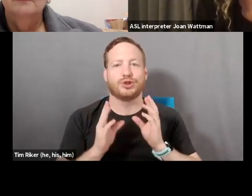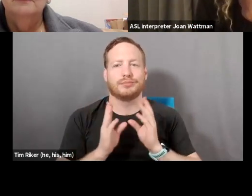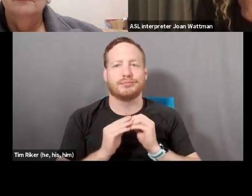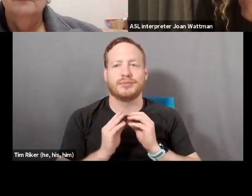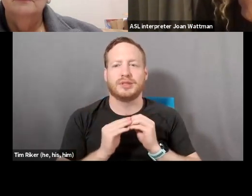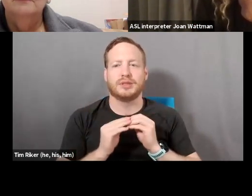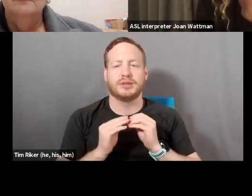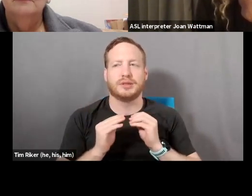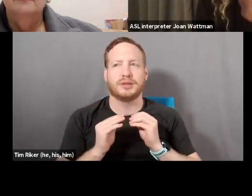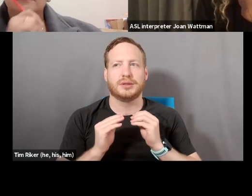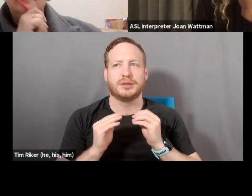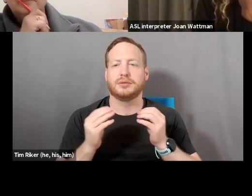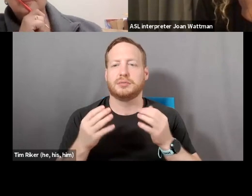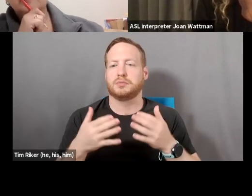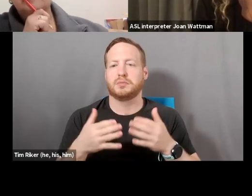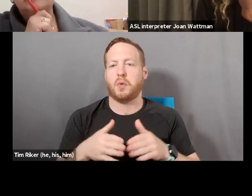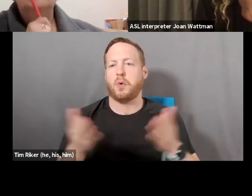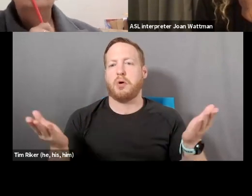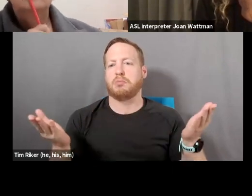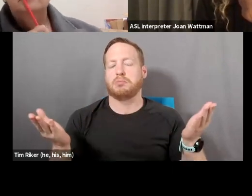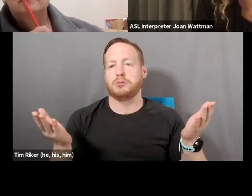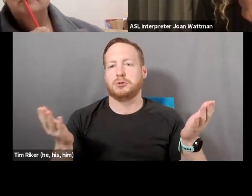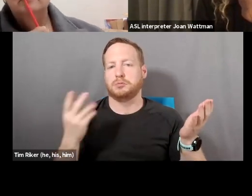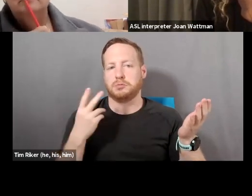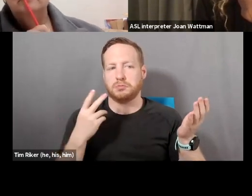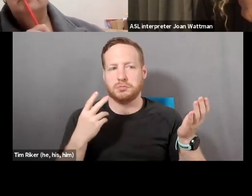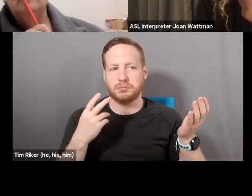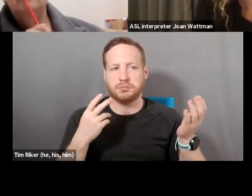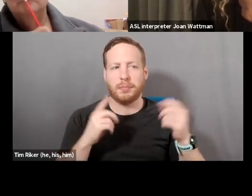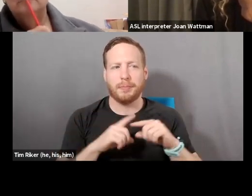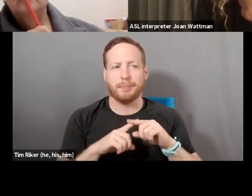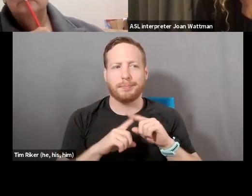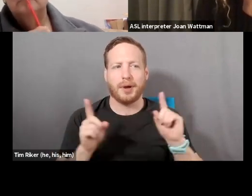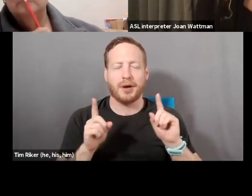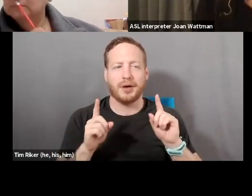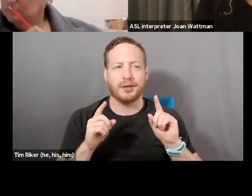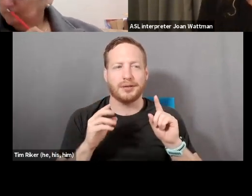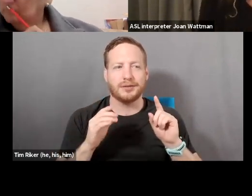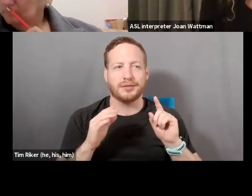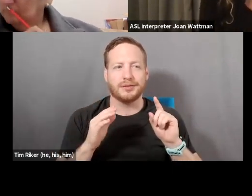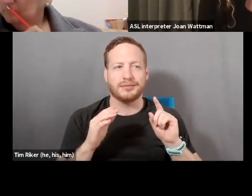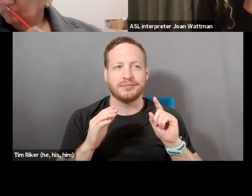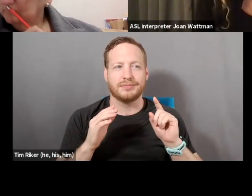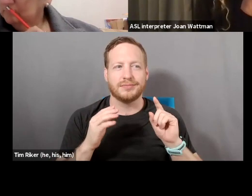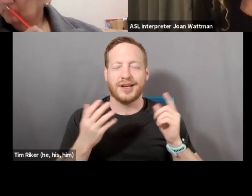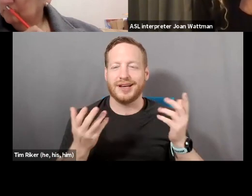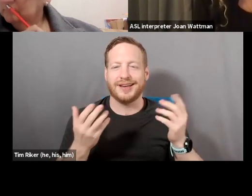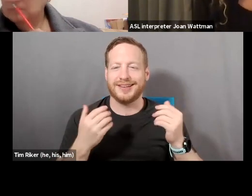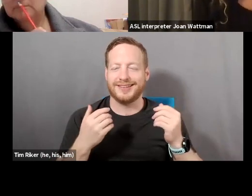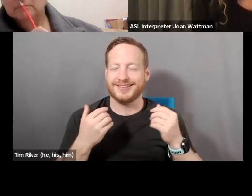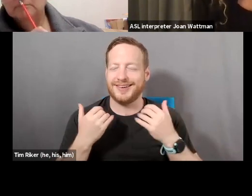what I'm thinking first, we could meet with an open forum just to see who turns